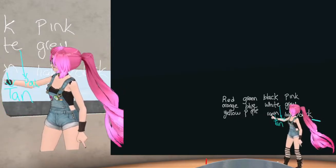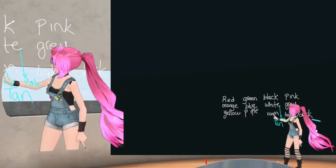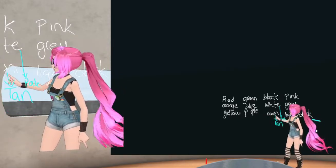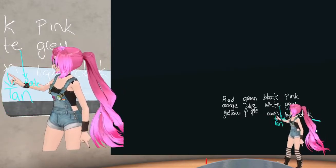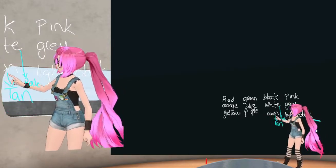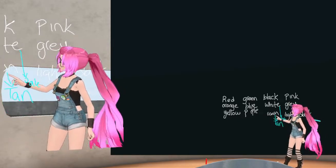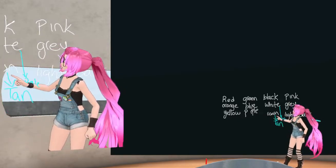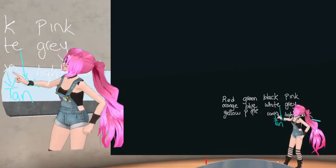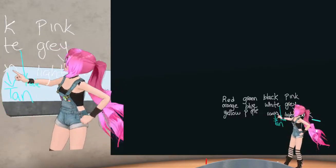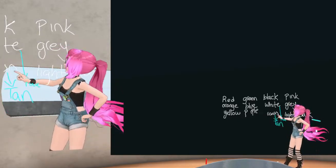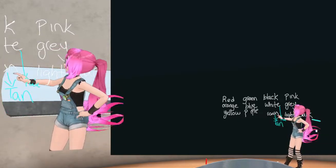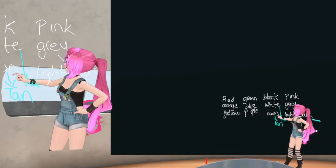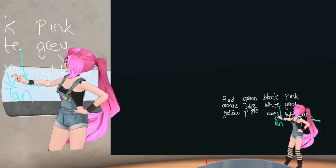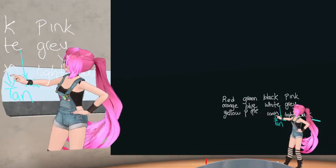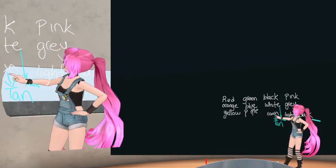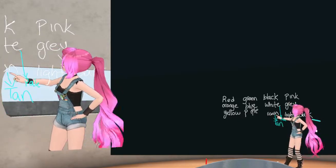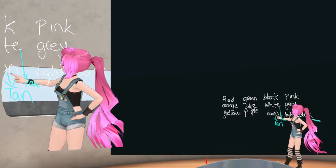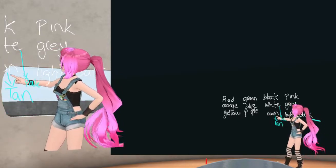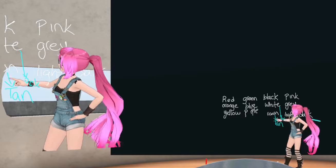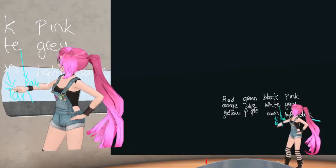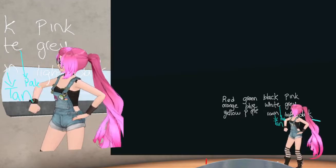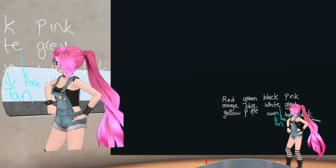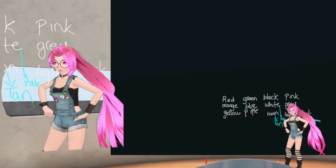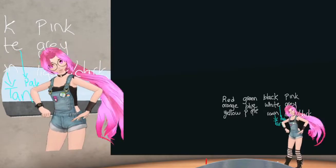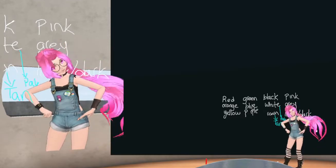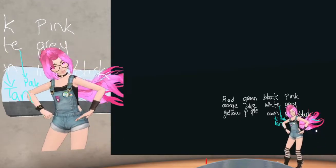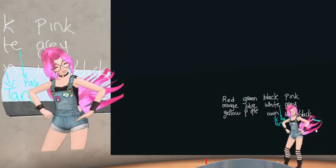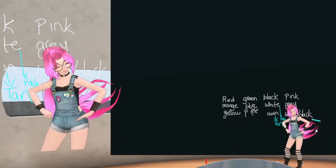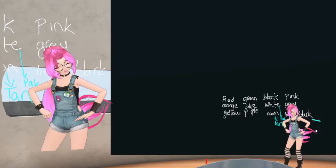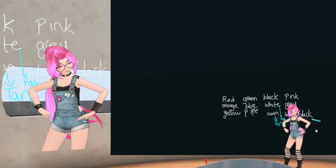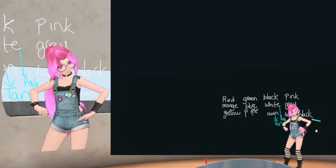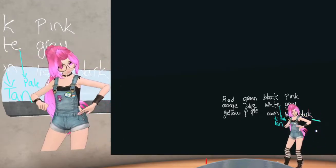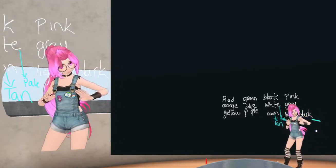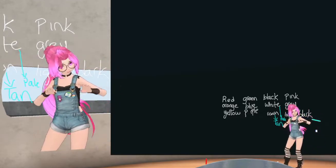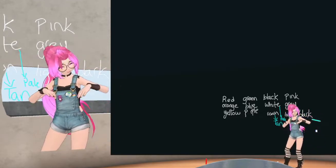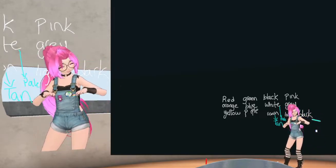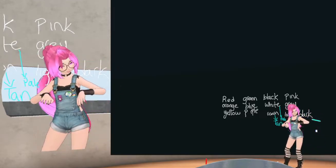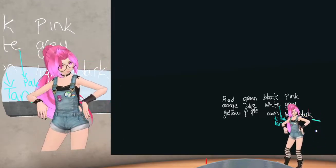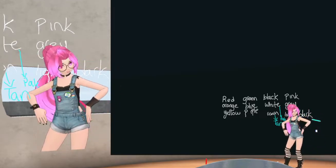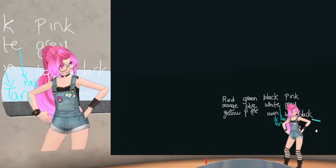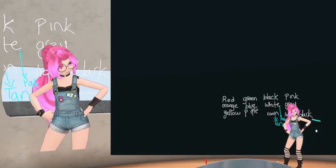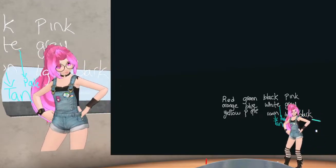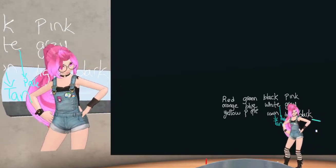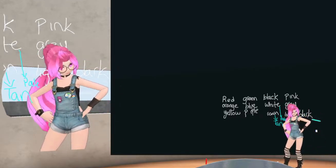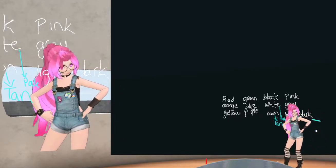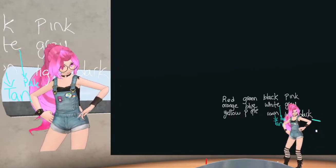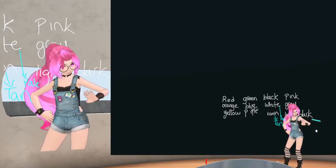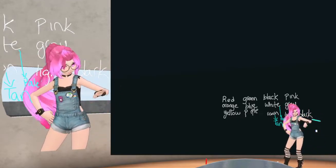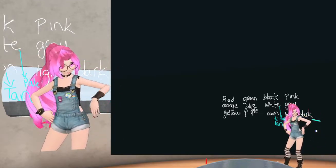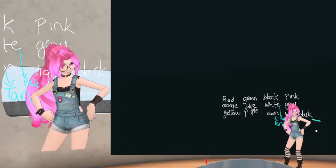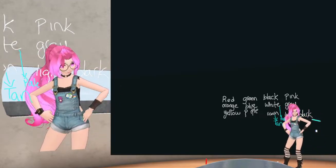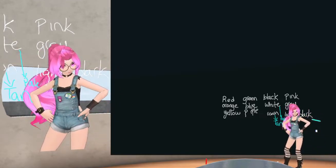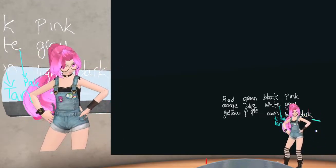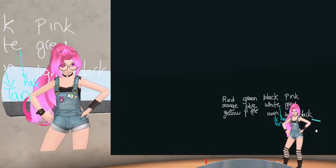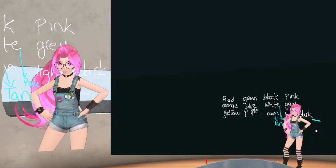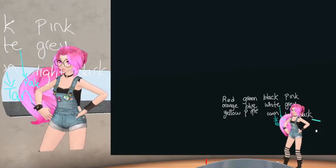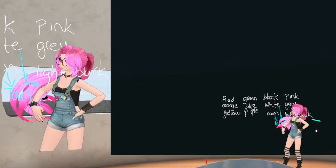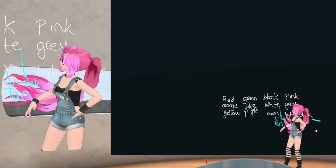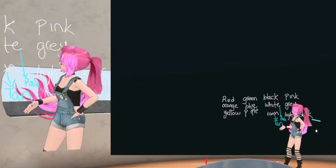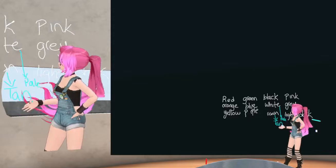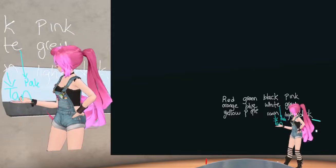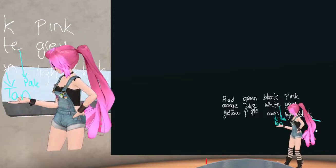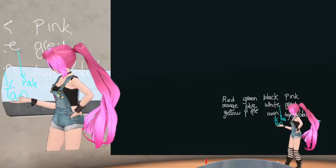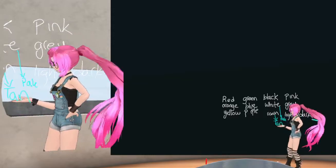very similar to brown. You wouldn't... Yeah, I don't think you're like, did you get brown? Have you been to the beach? You look great. You look